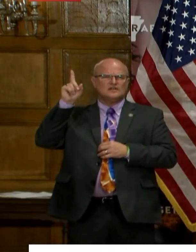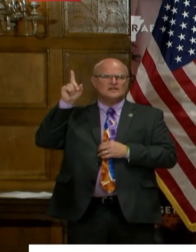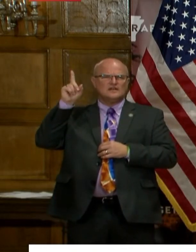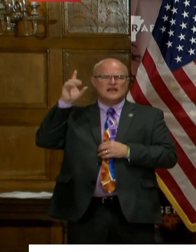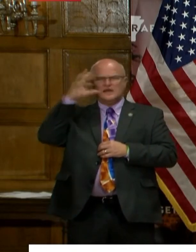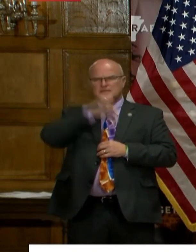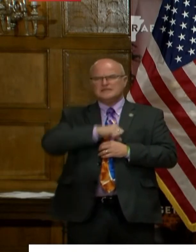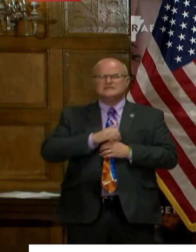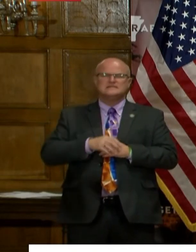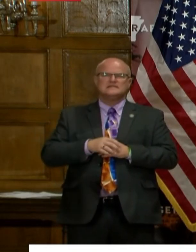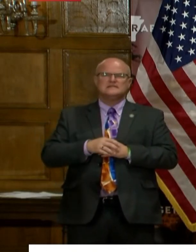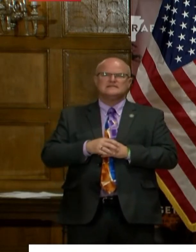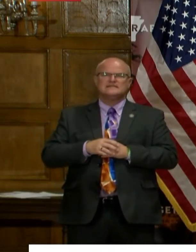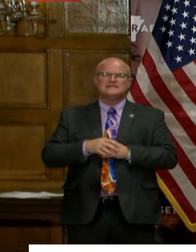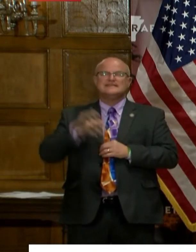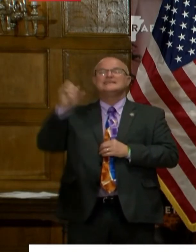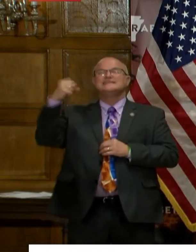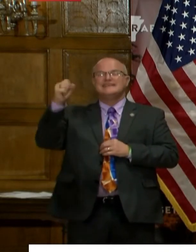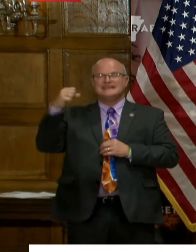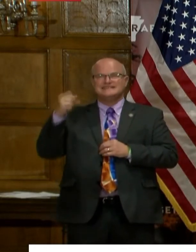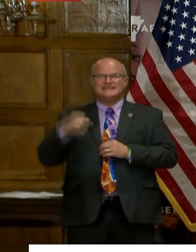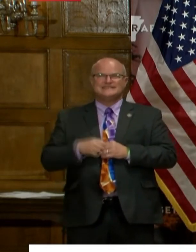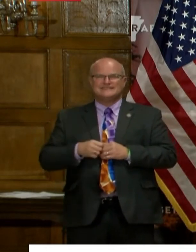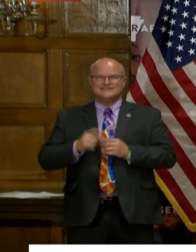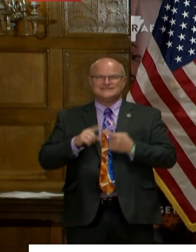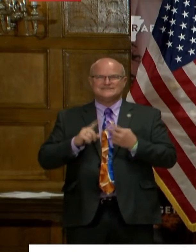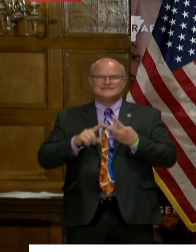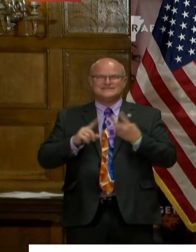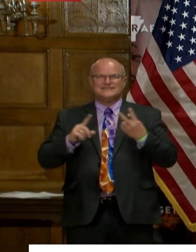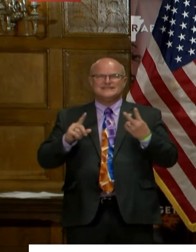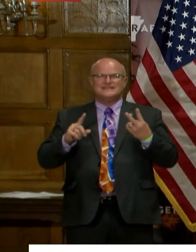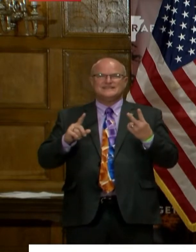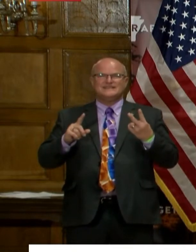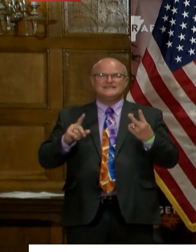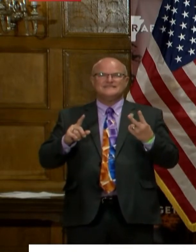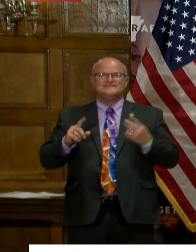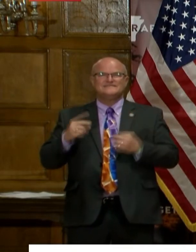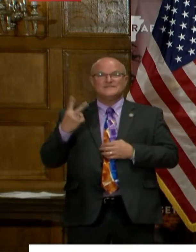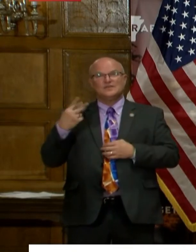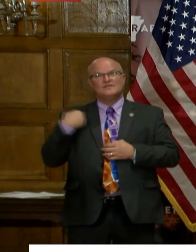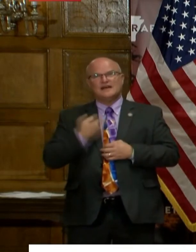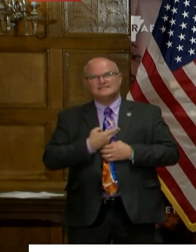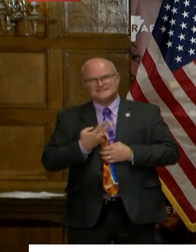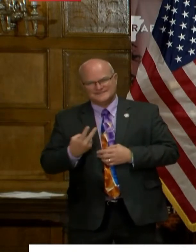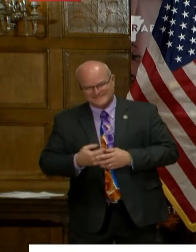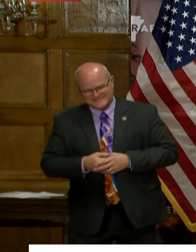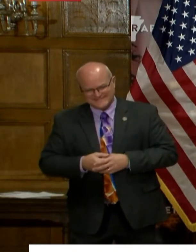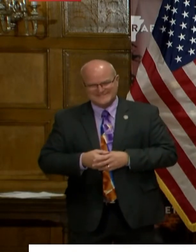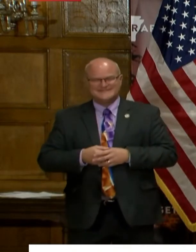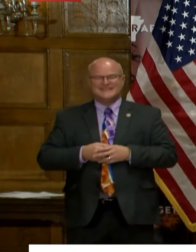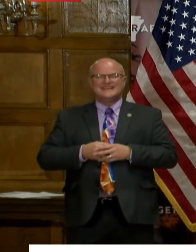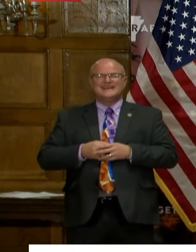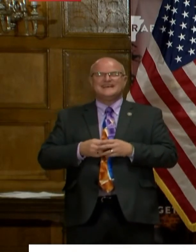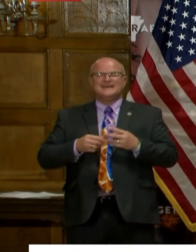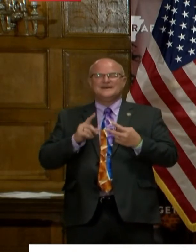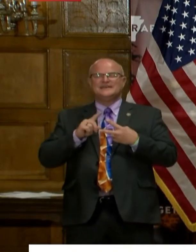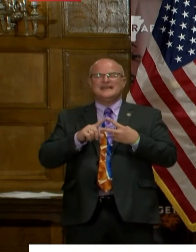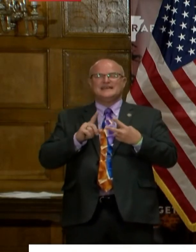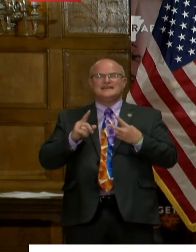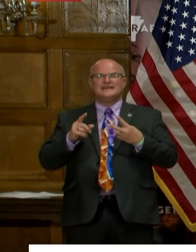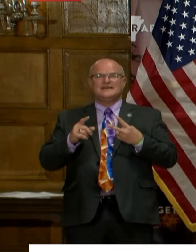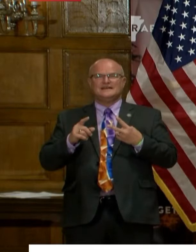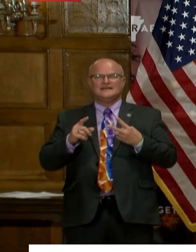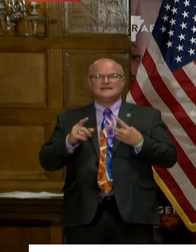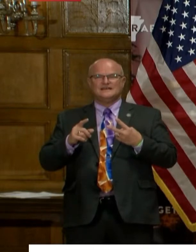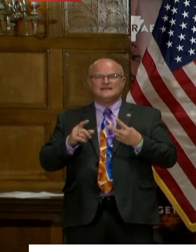that I maybe missed? Yes. Okay. Yes. Okay. I guess there's two of us. All right. I hope that's okay. Do you want to